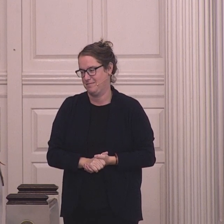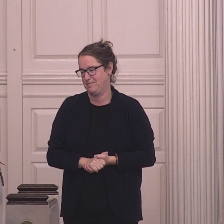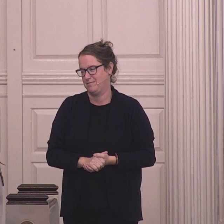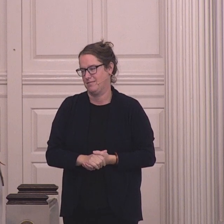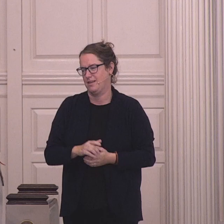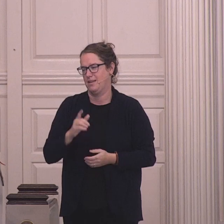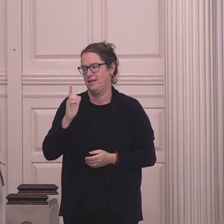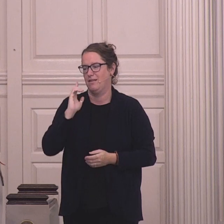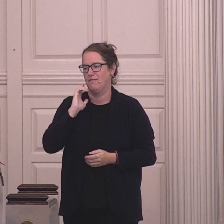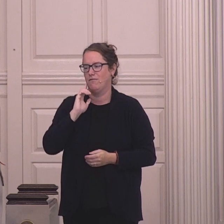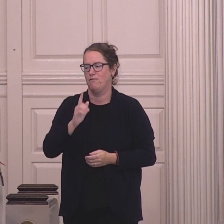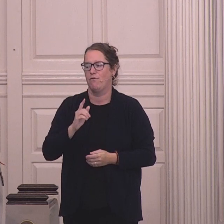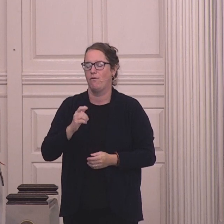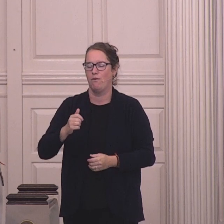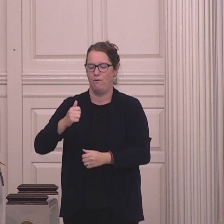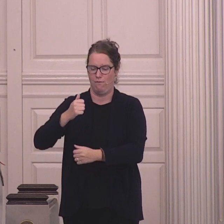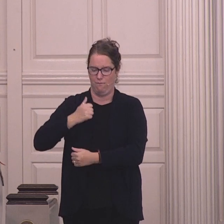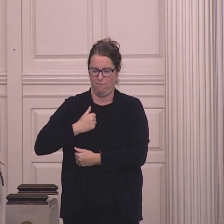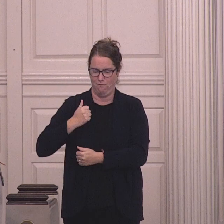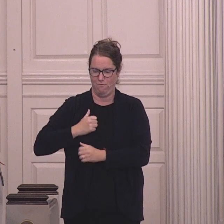For homeless veterans,